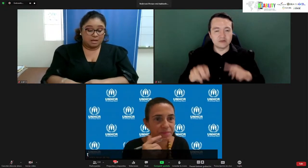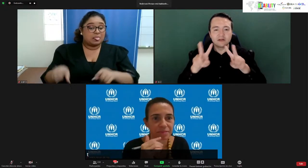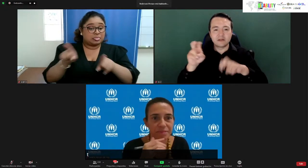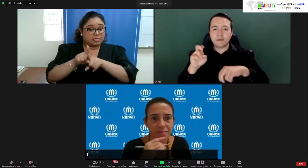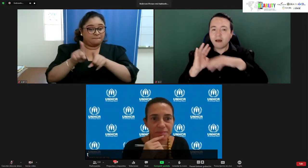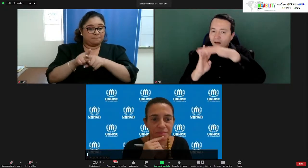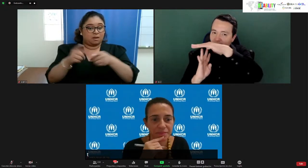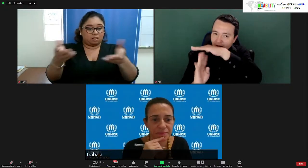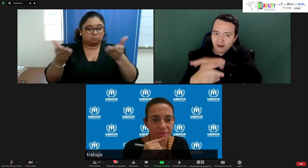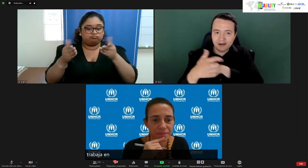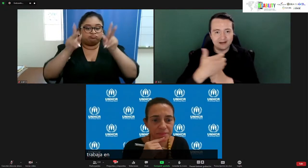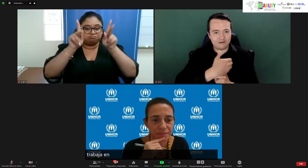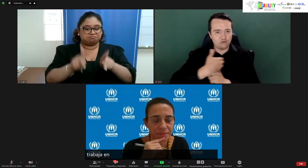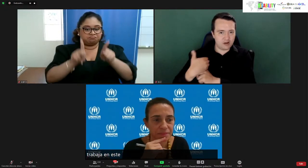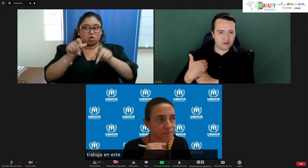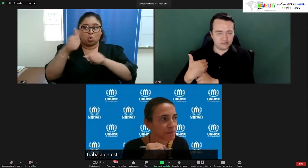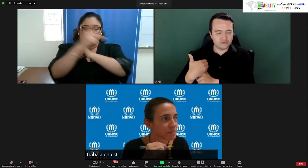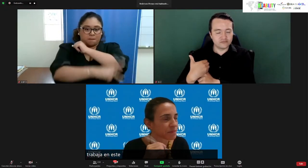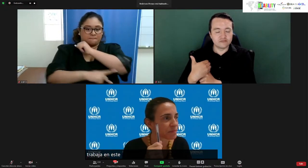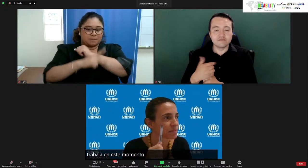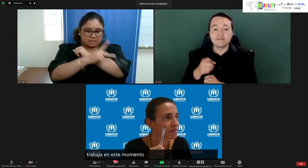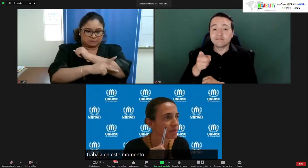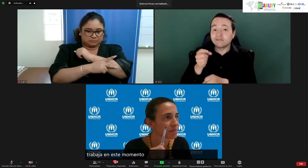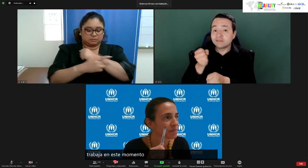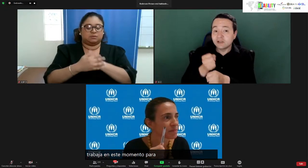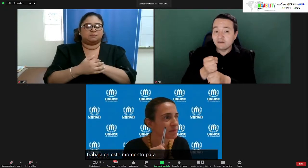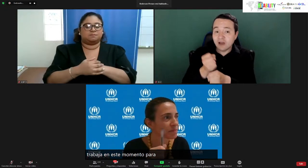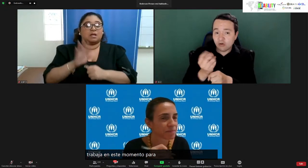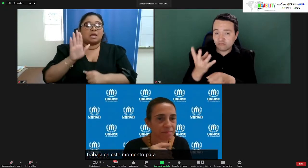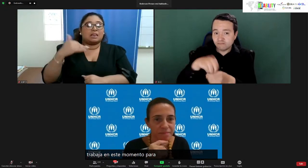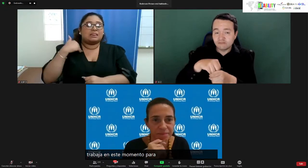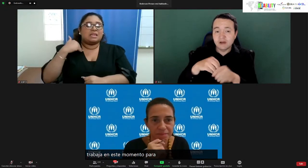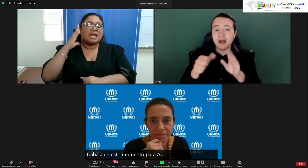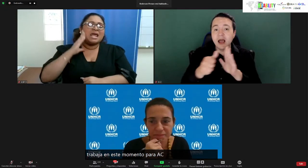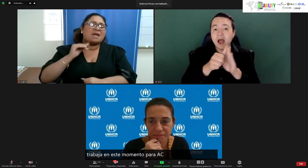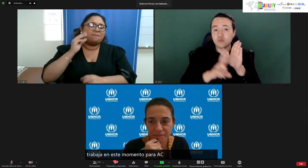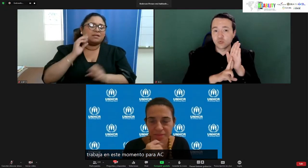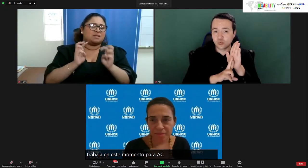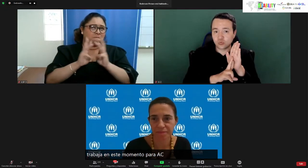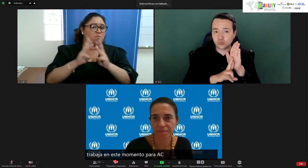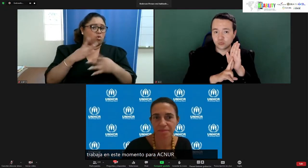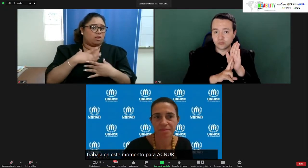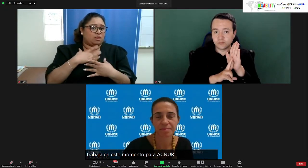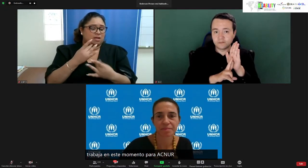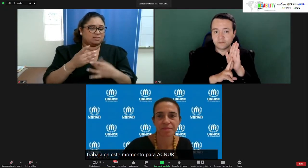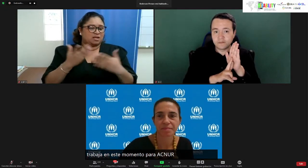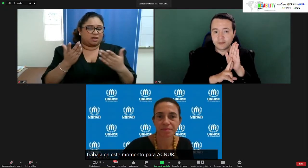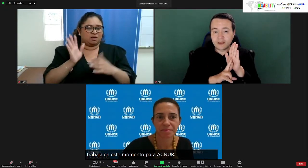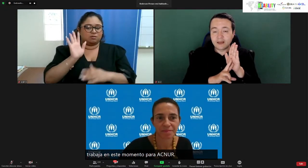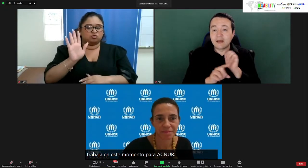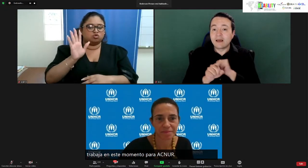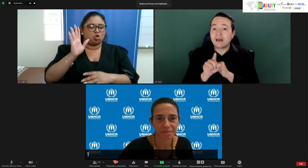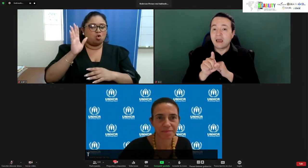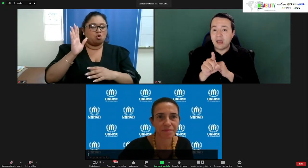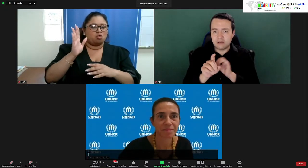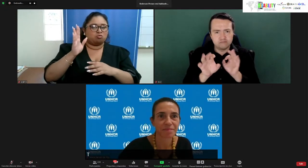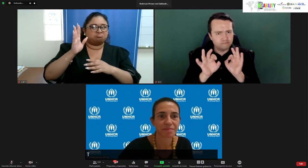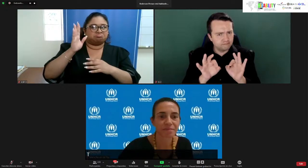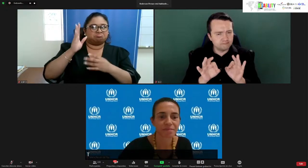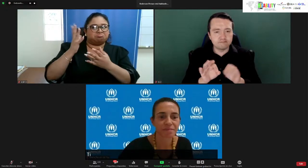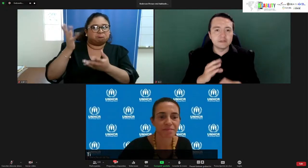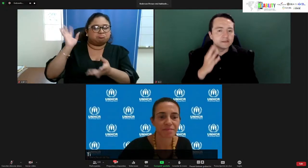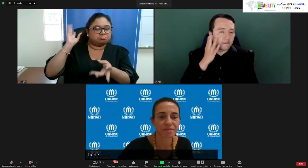a refugee's rights currently she's working for unhcr and she has interesting experiences in